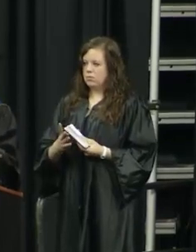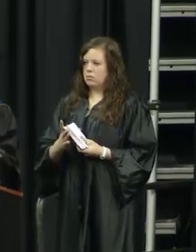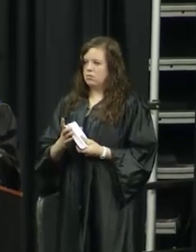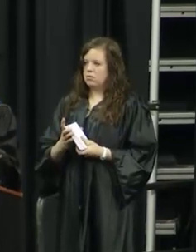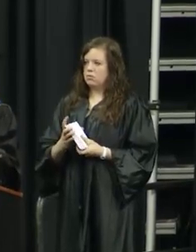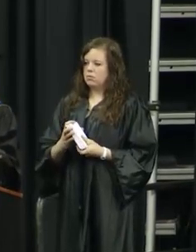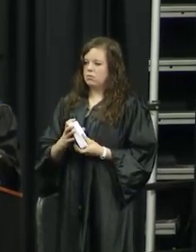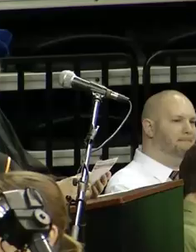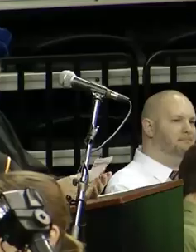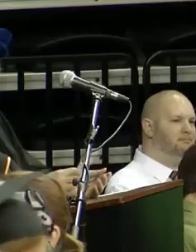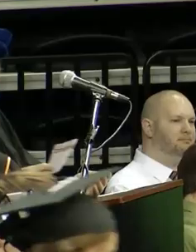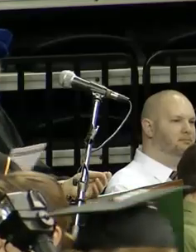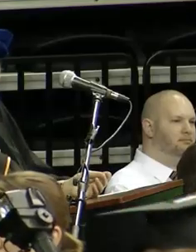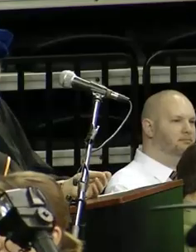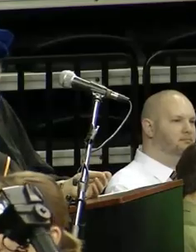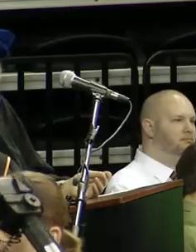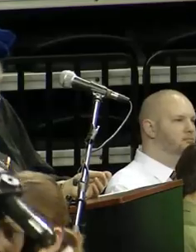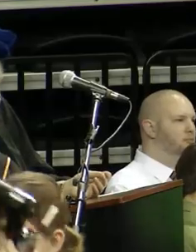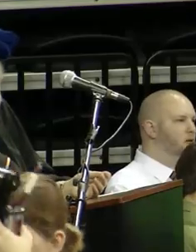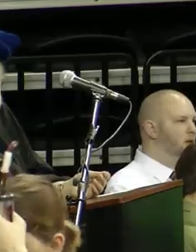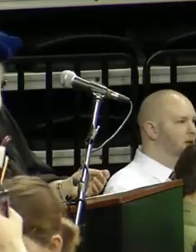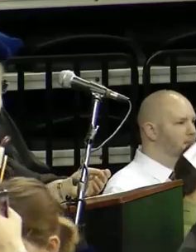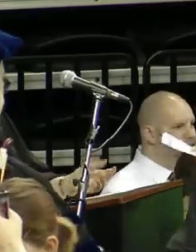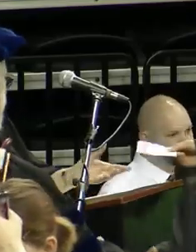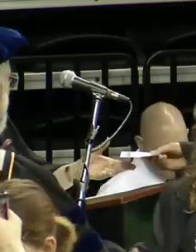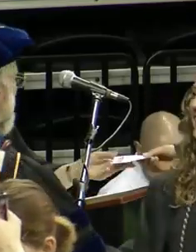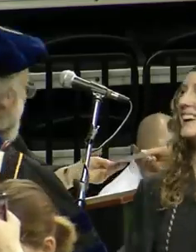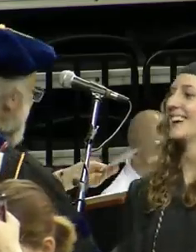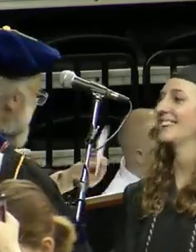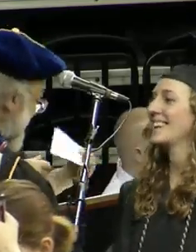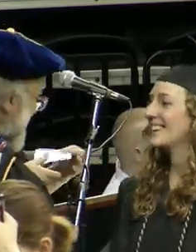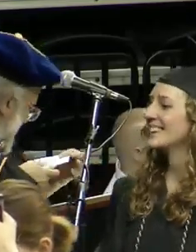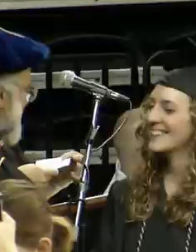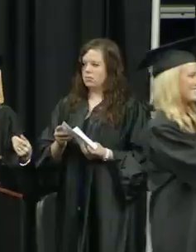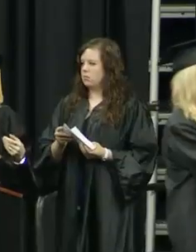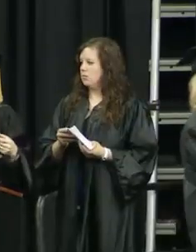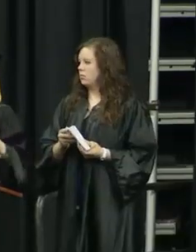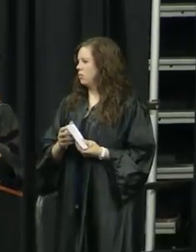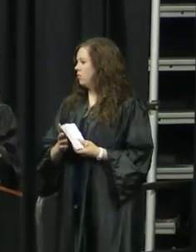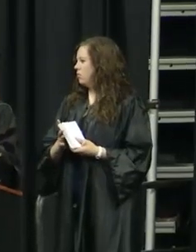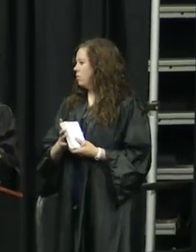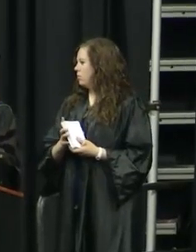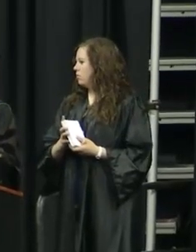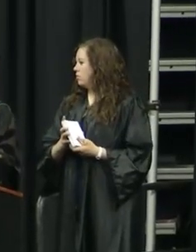Raina Royer. Jessica Cook.